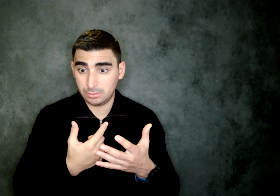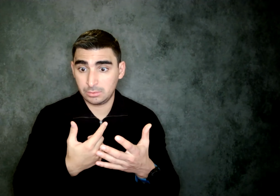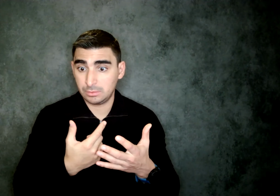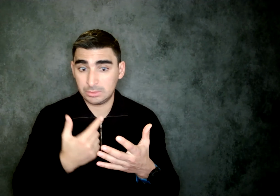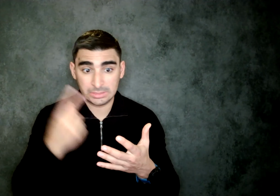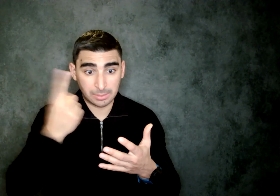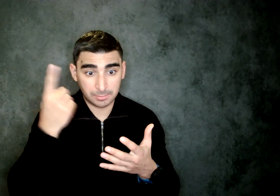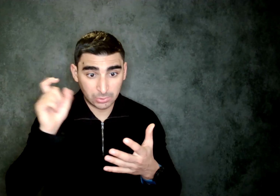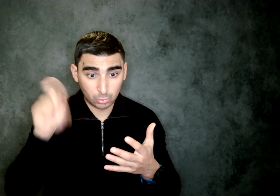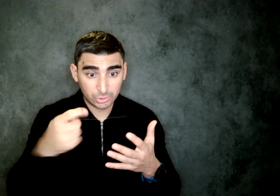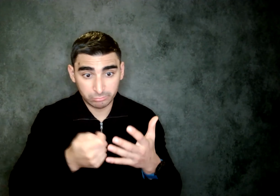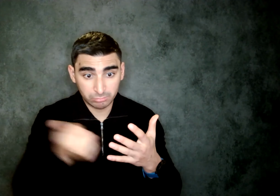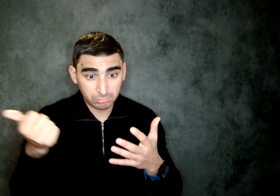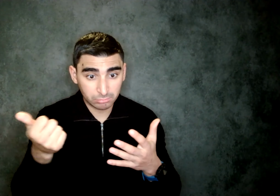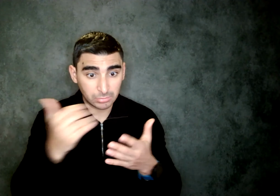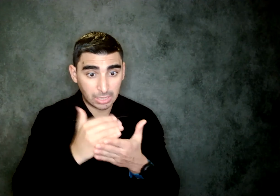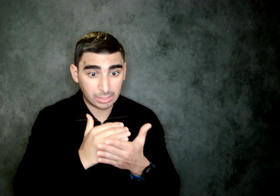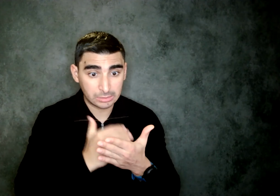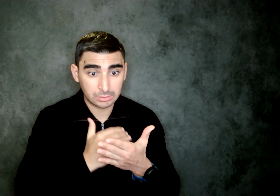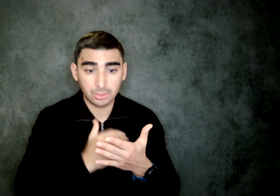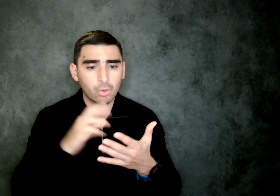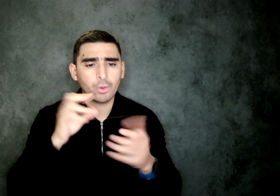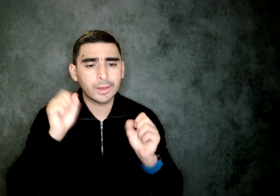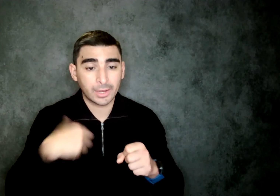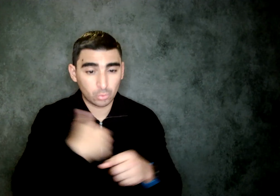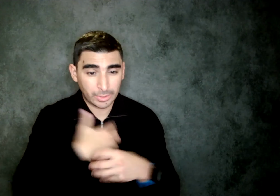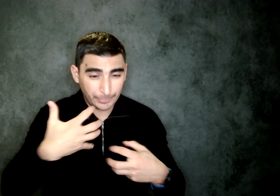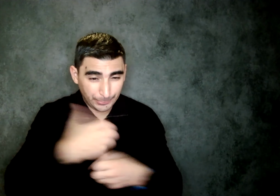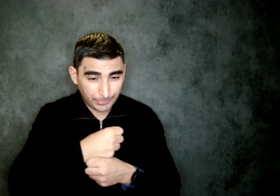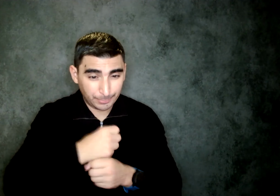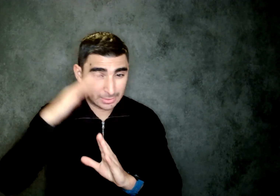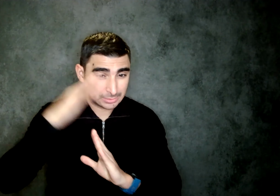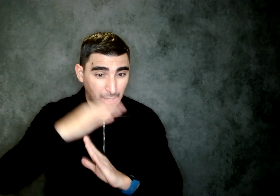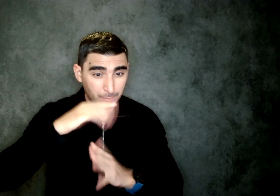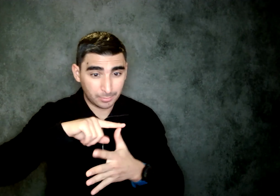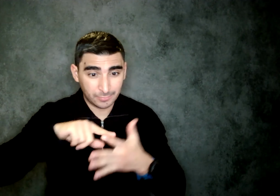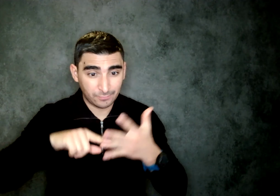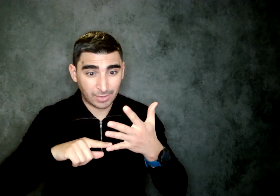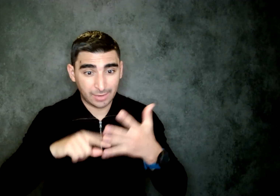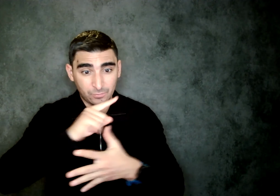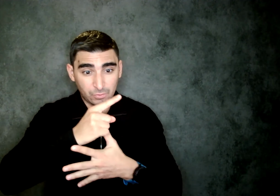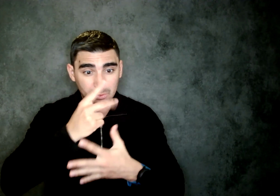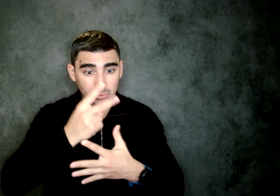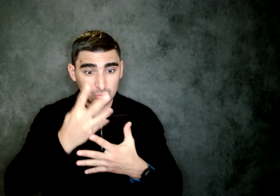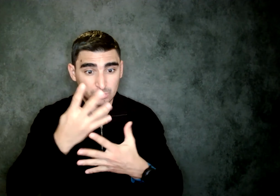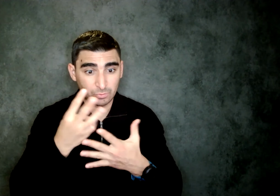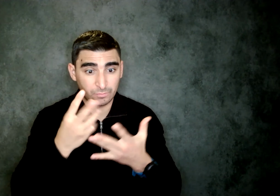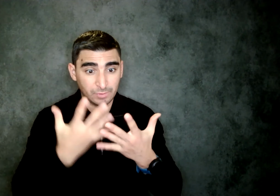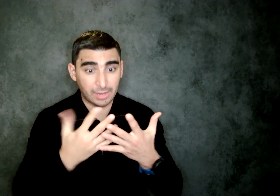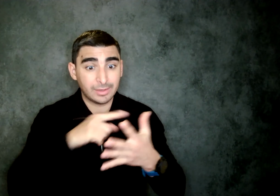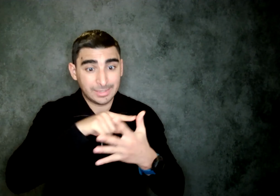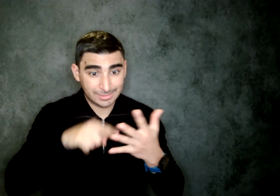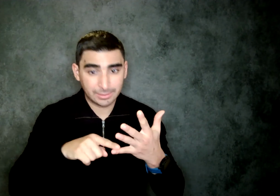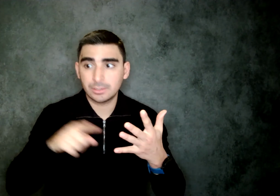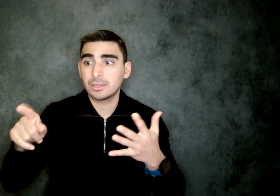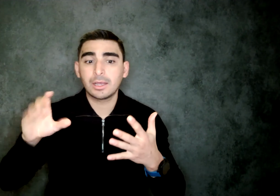list? Or is there, the top 5 that we really want to make sure we assign to county staff to do more